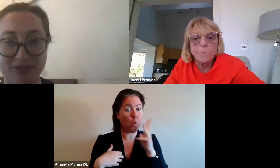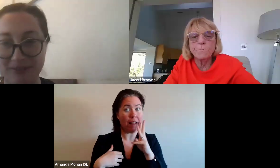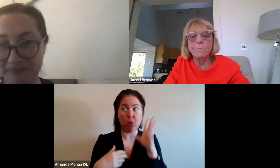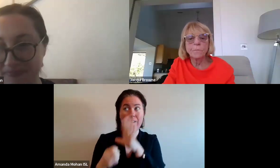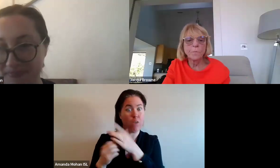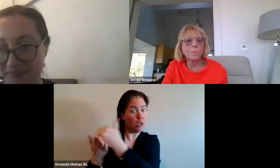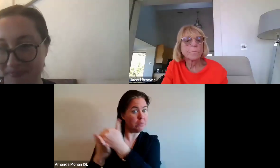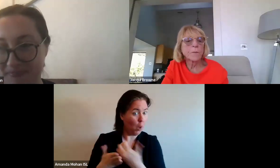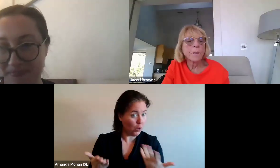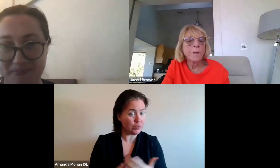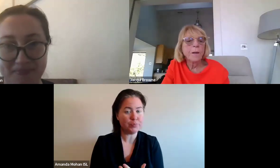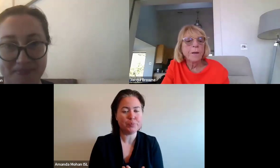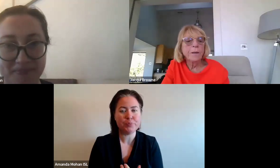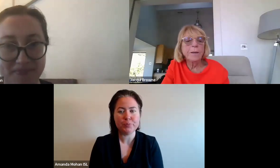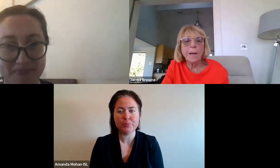support from others.